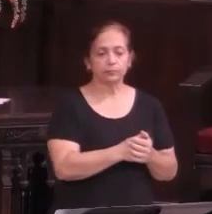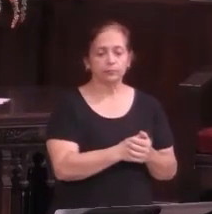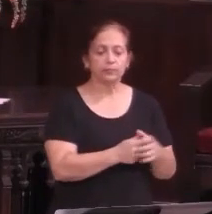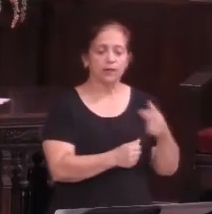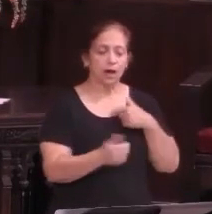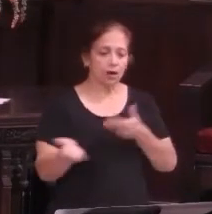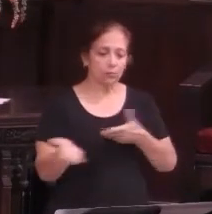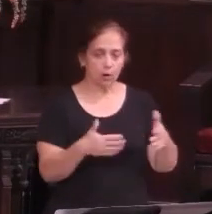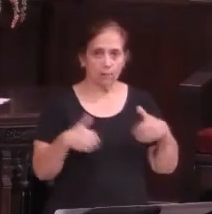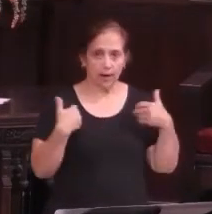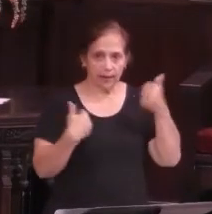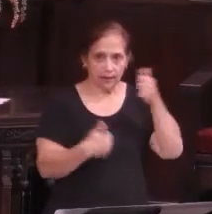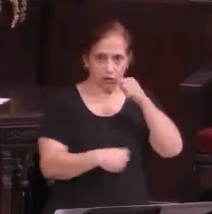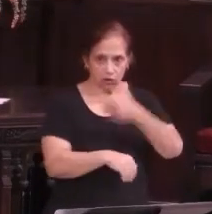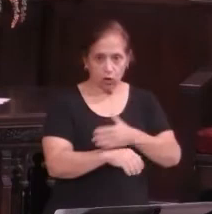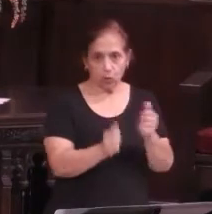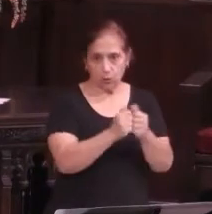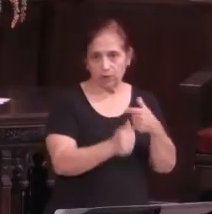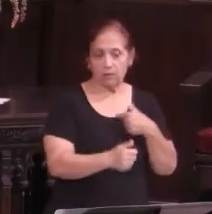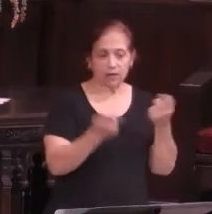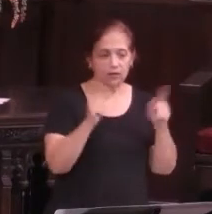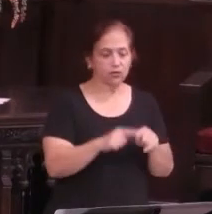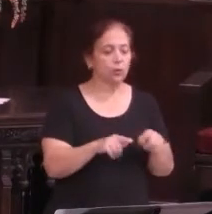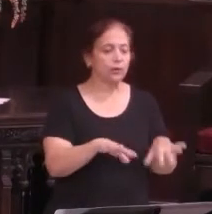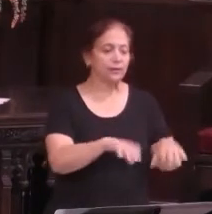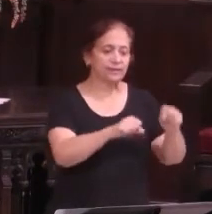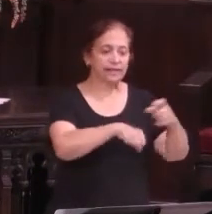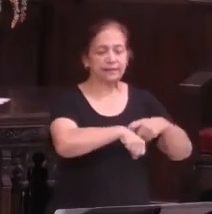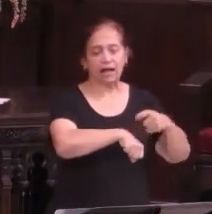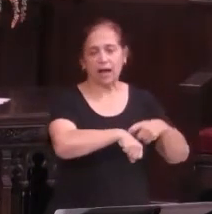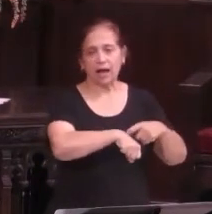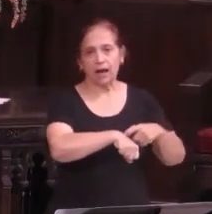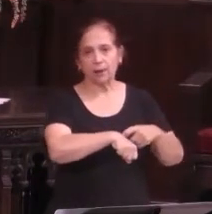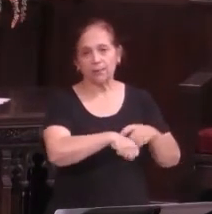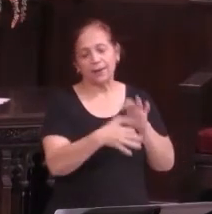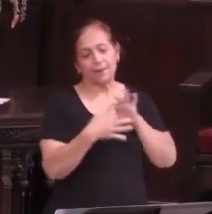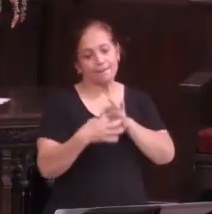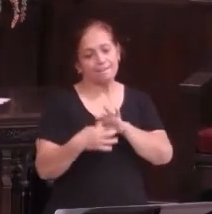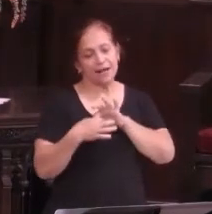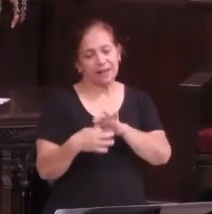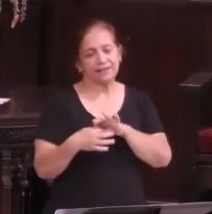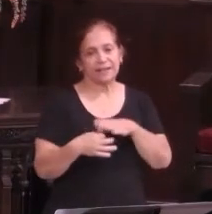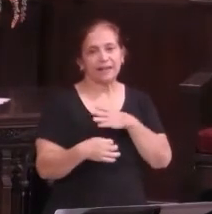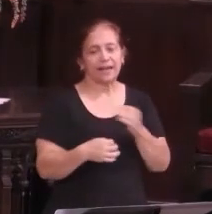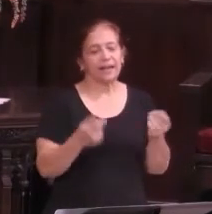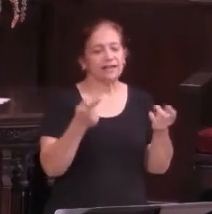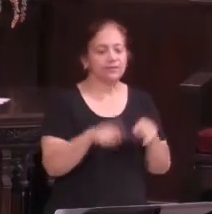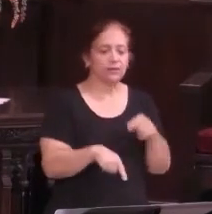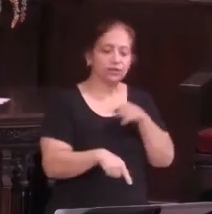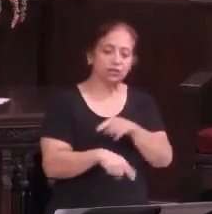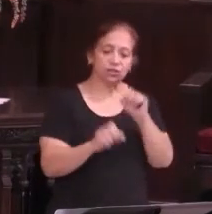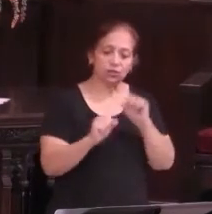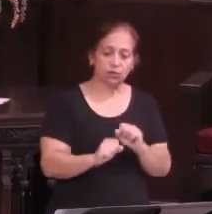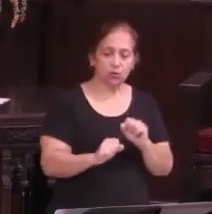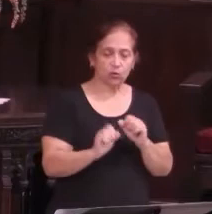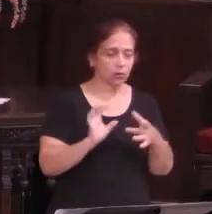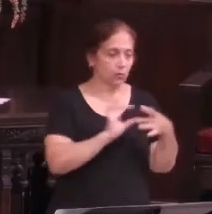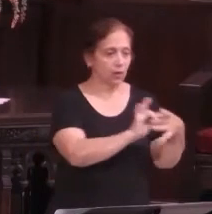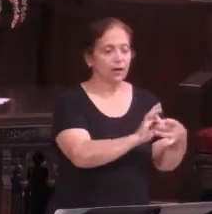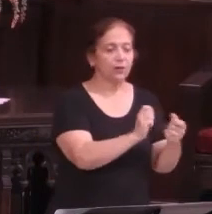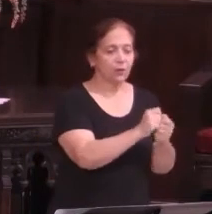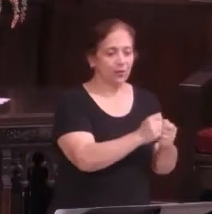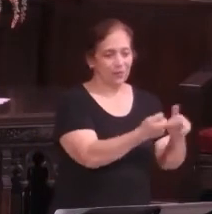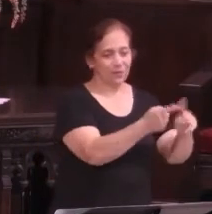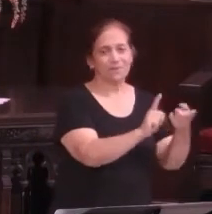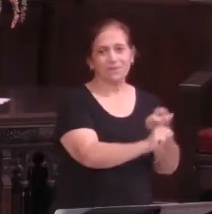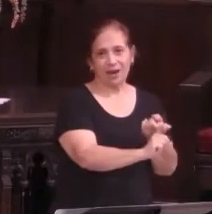my youngest daughter with me so that we could spend time bonding and so that she could reunite with a friend